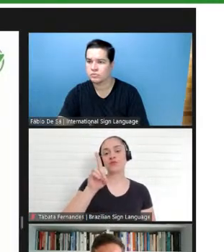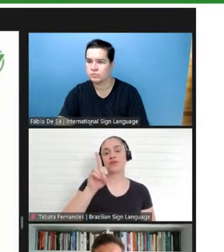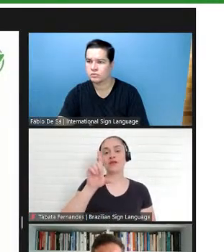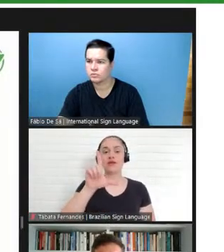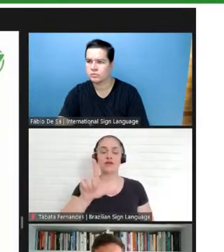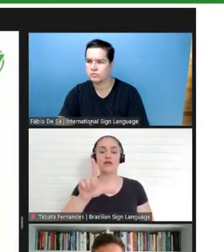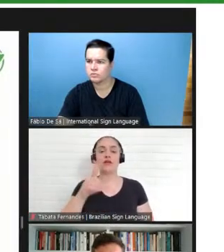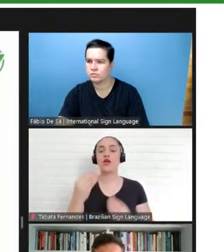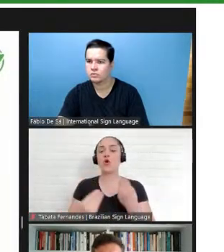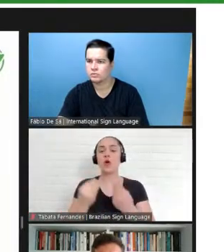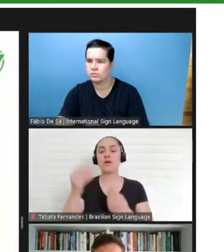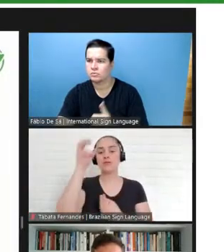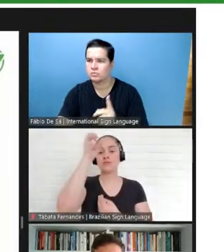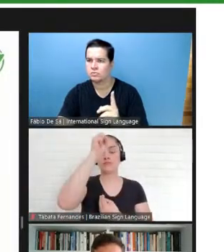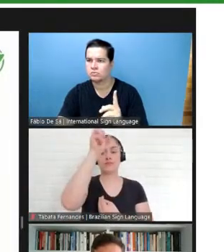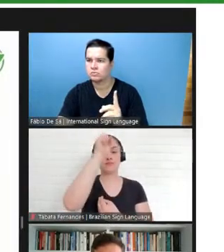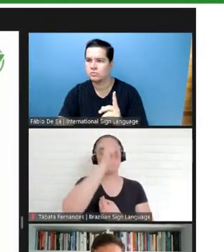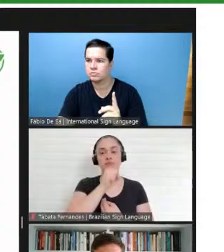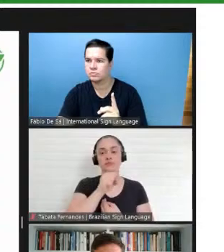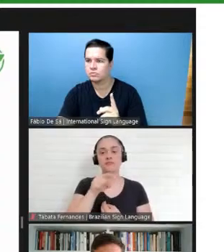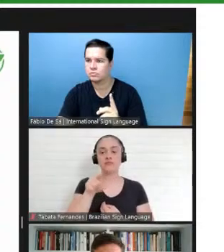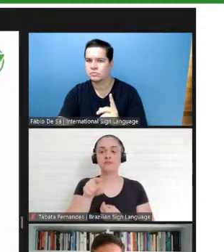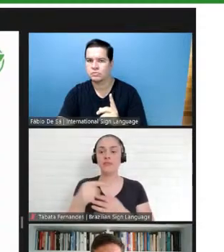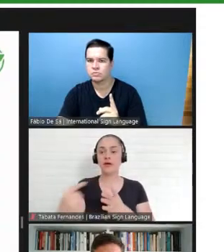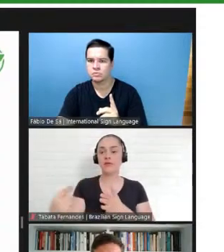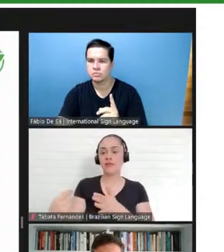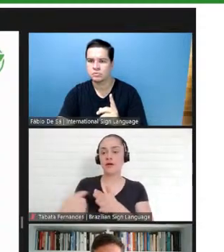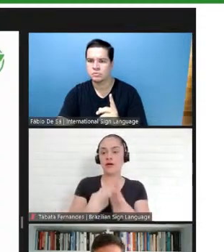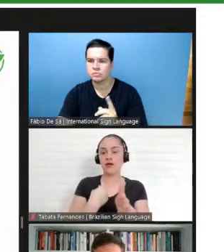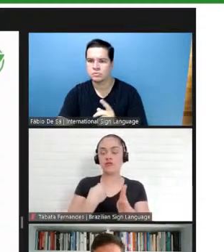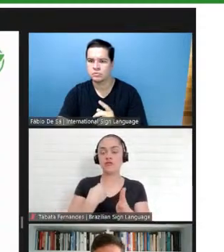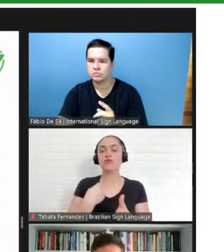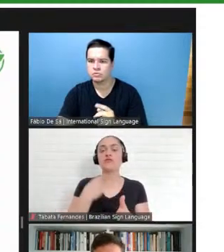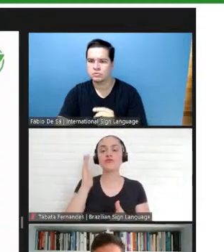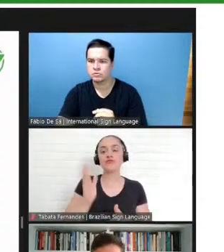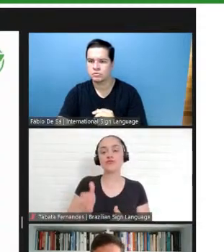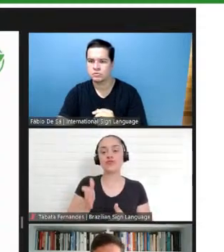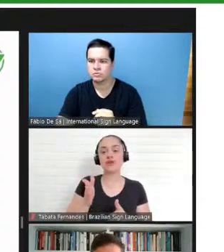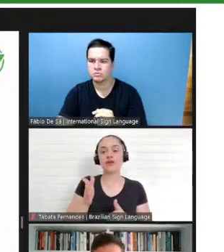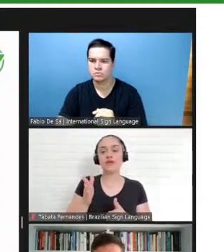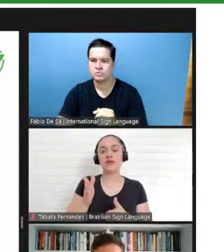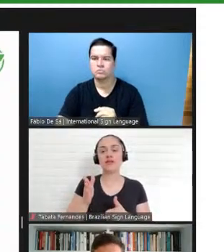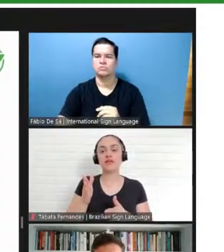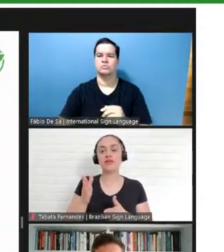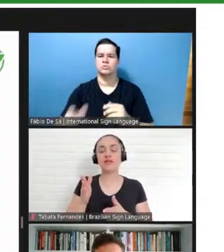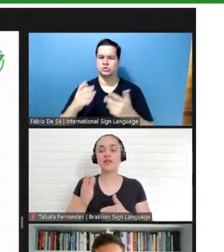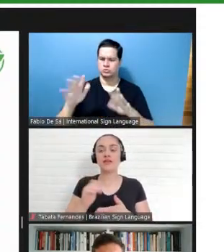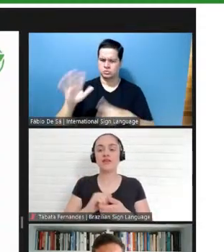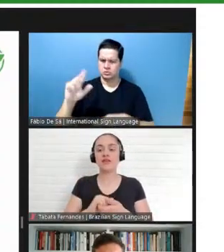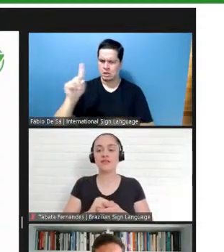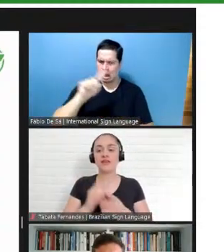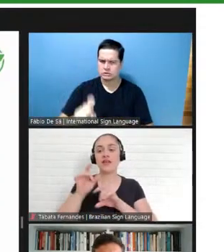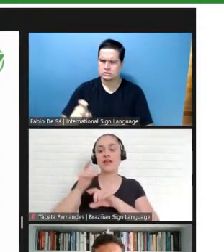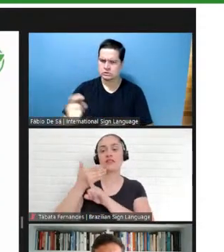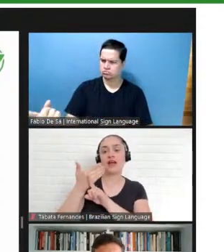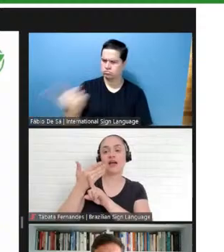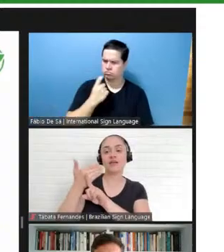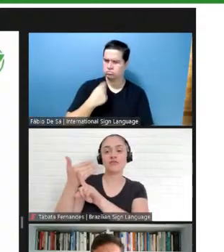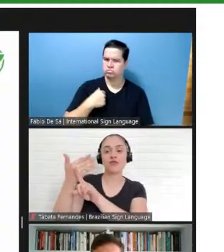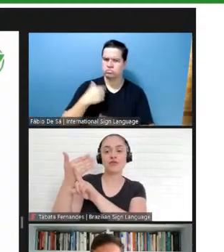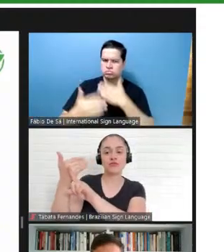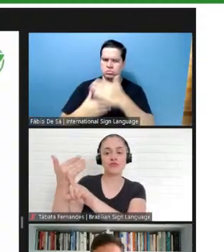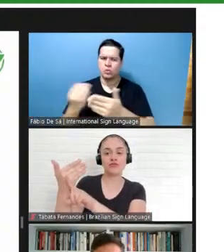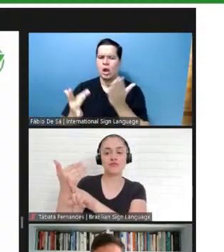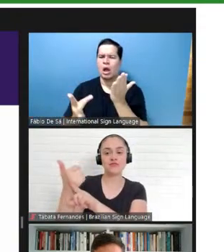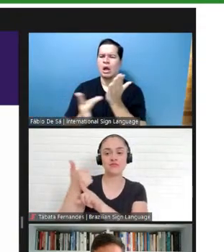learning. And then get into this question that you asked, Rodrigo, around technology and